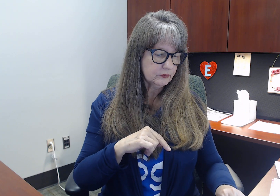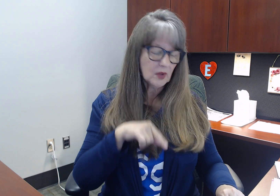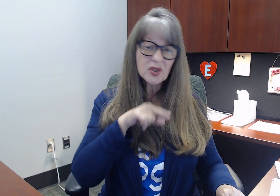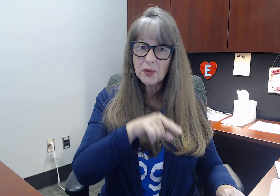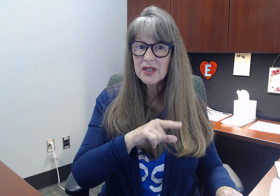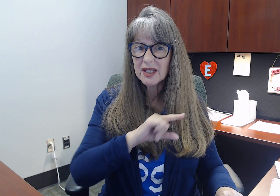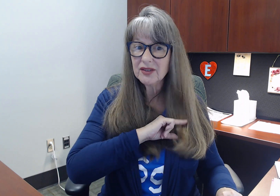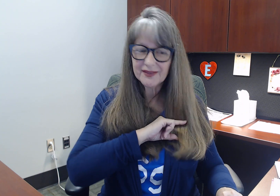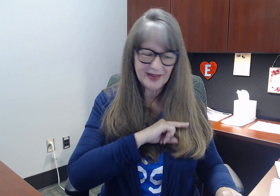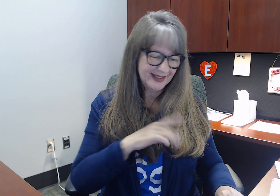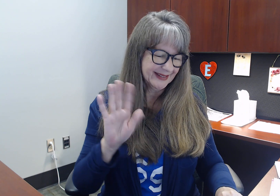She was guilty, right?